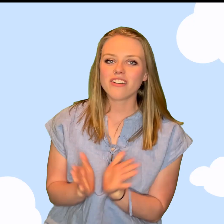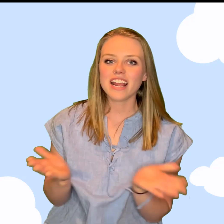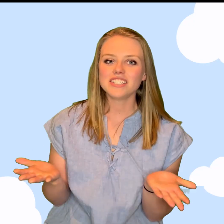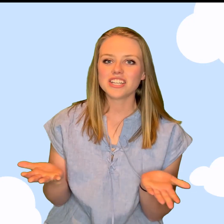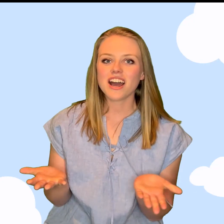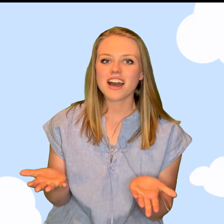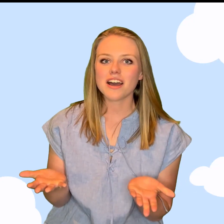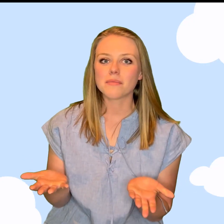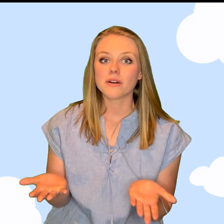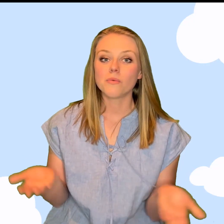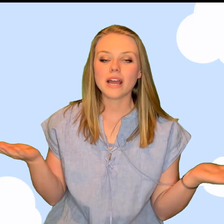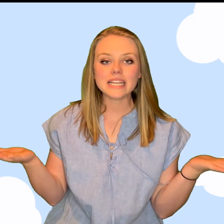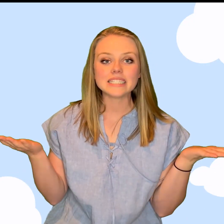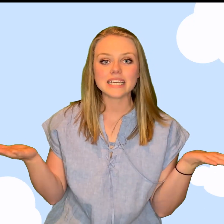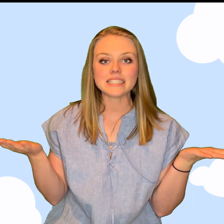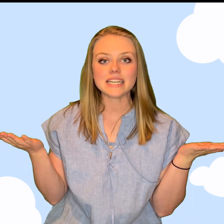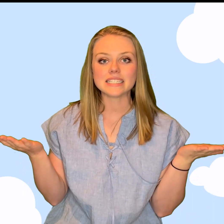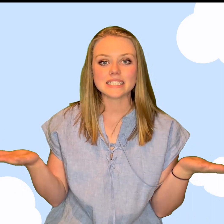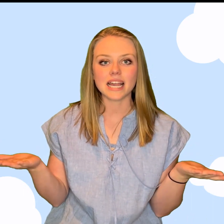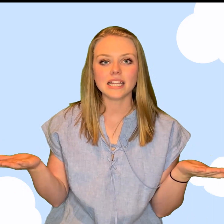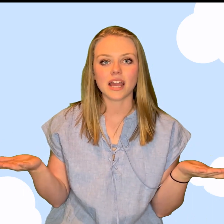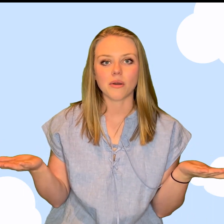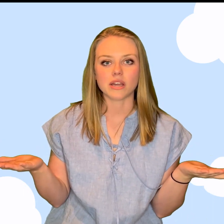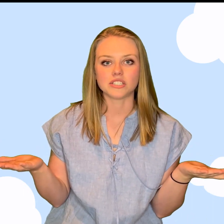Great job! What is 6 in sign language?